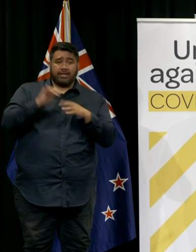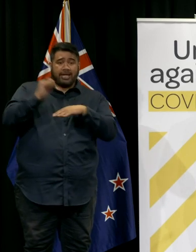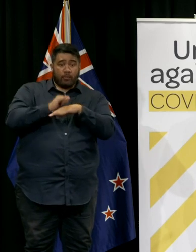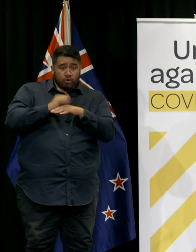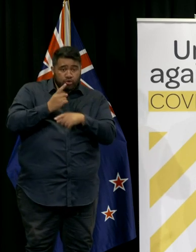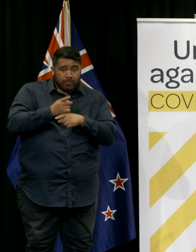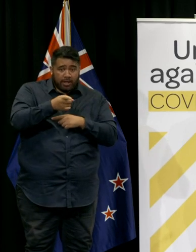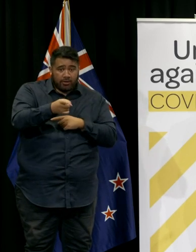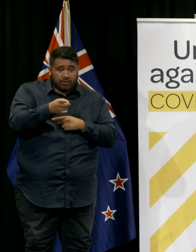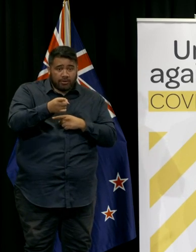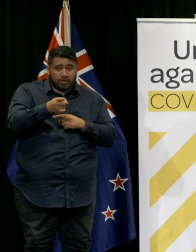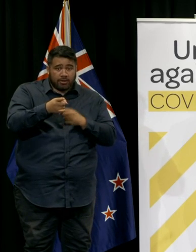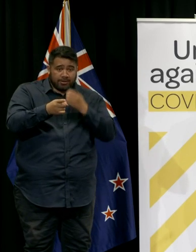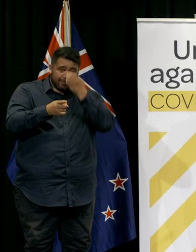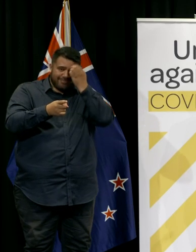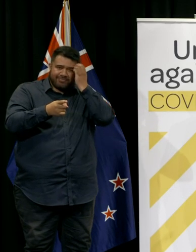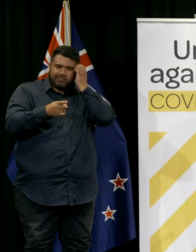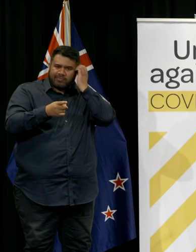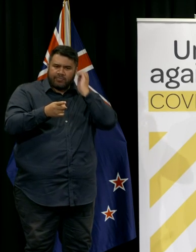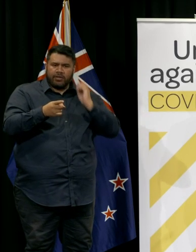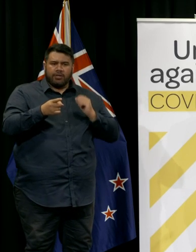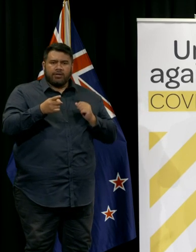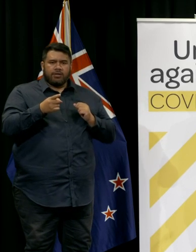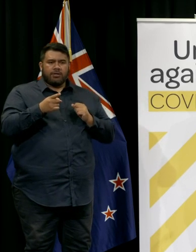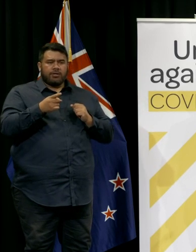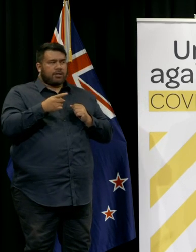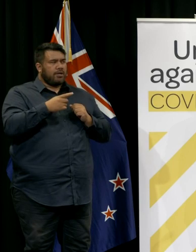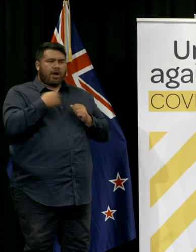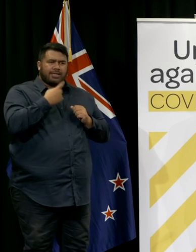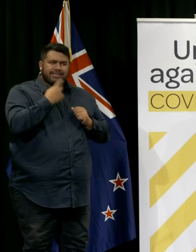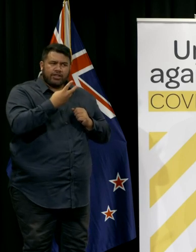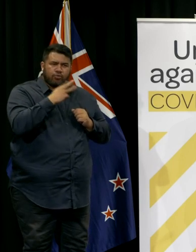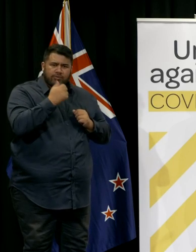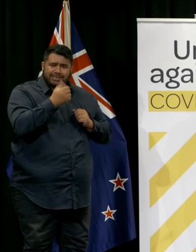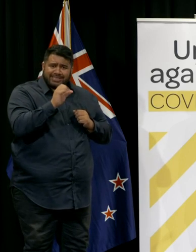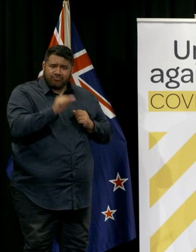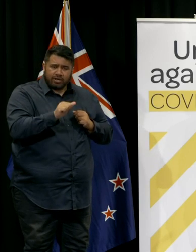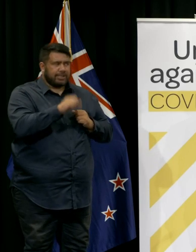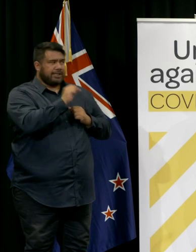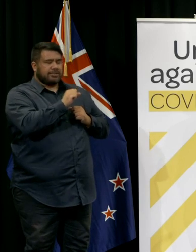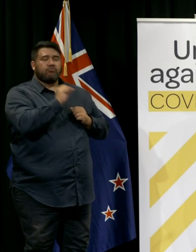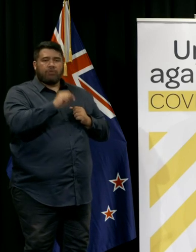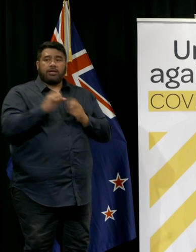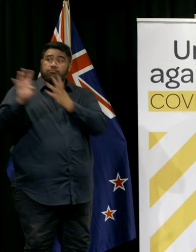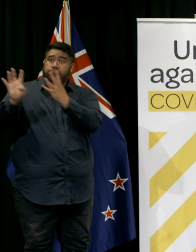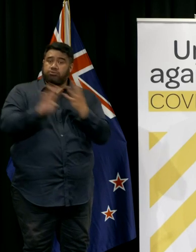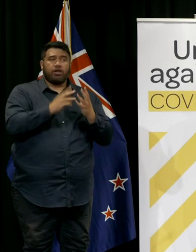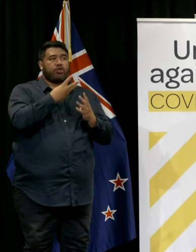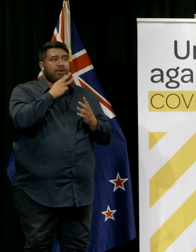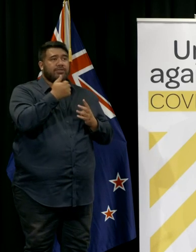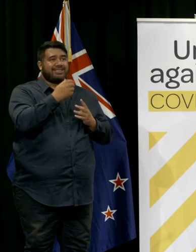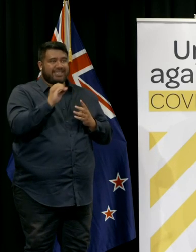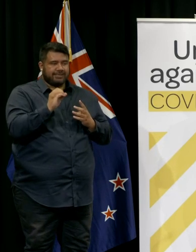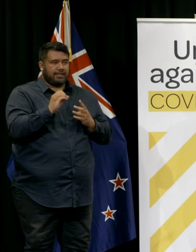600? No. Thank you. No, it was 360 people processed this morning. 8